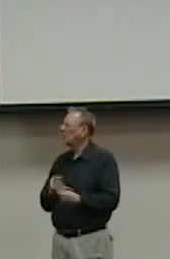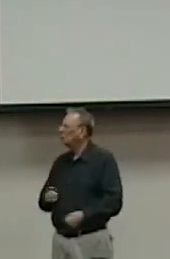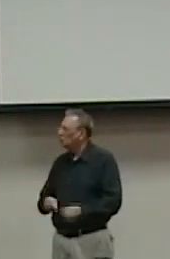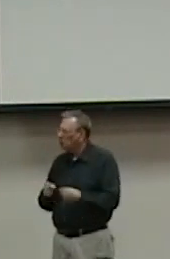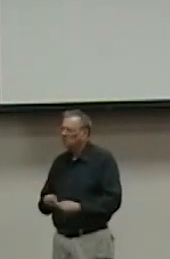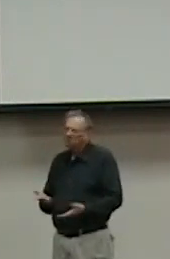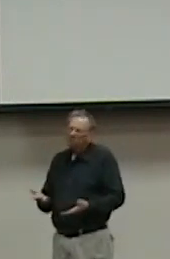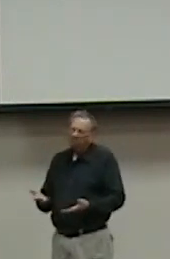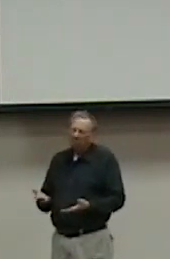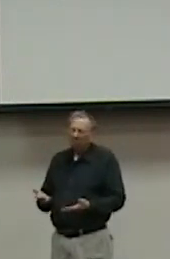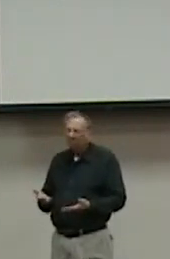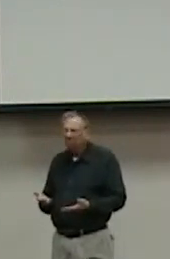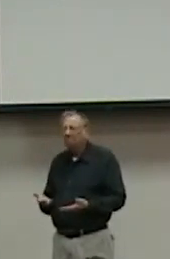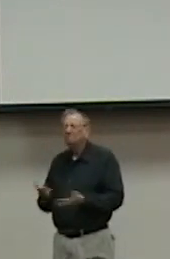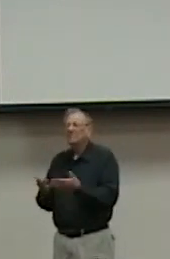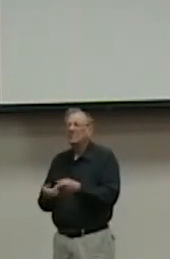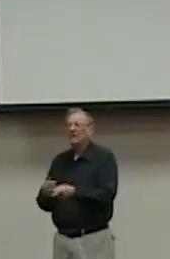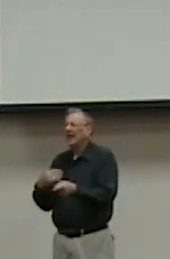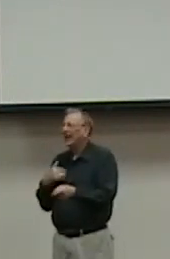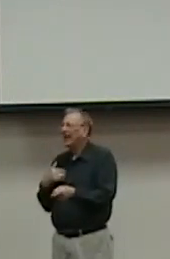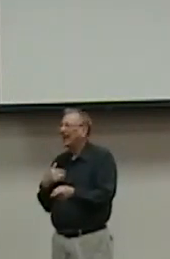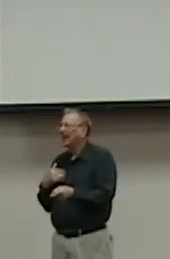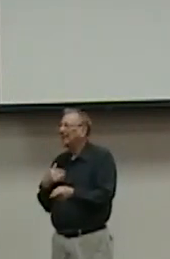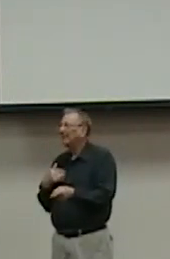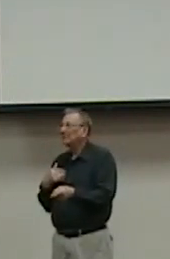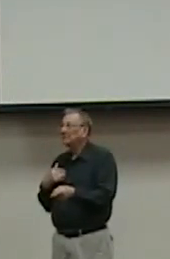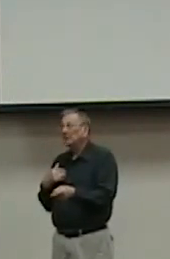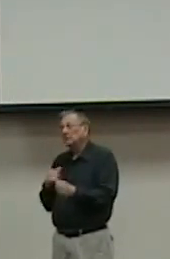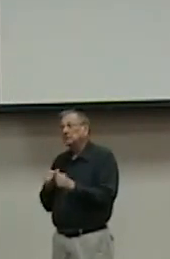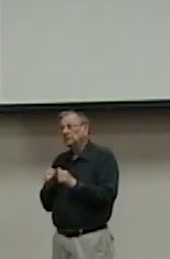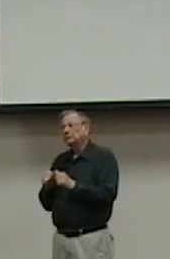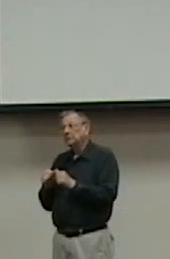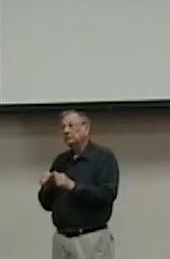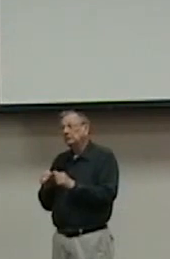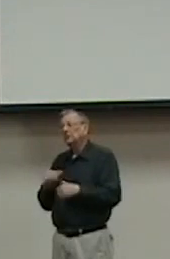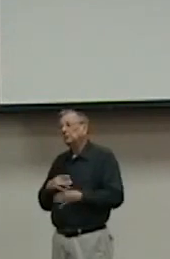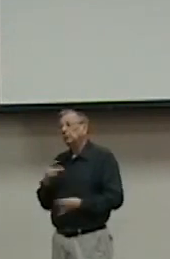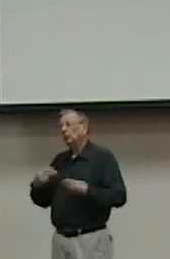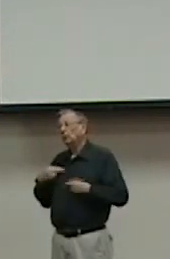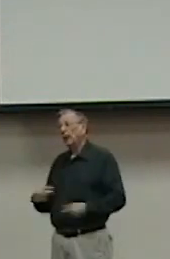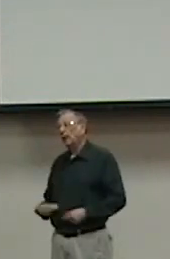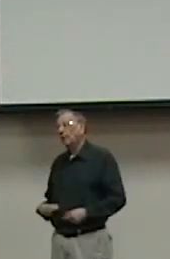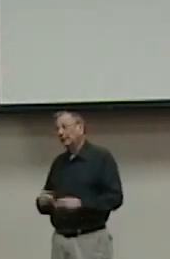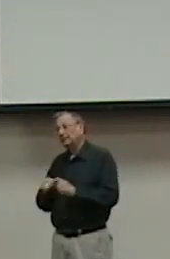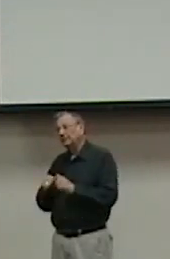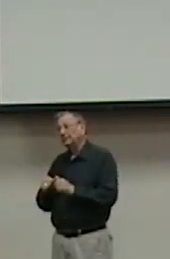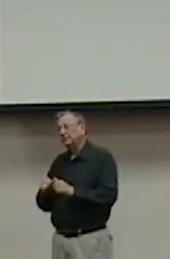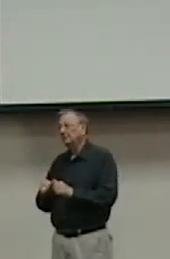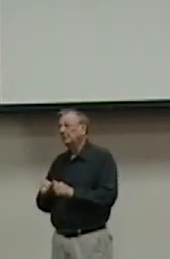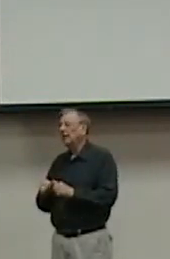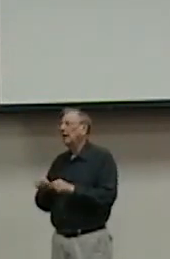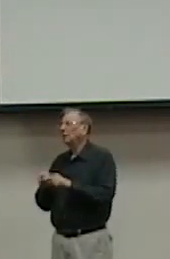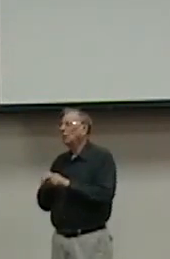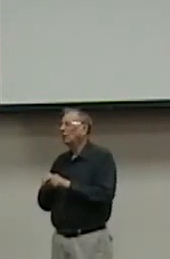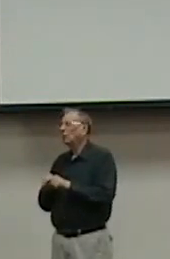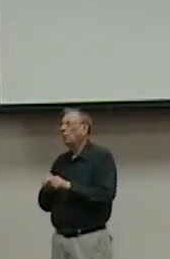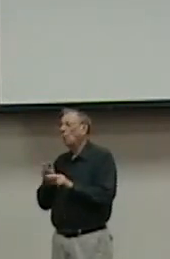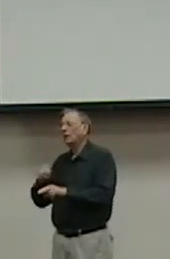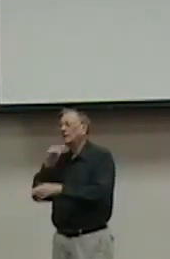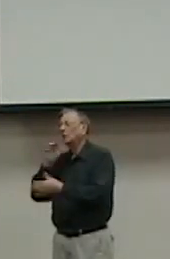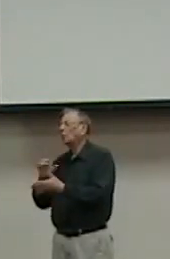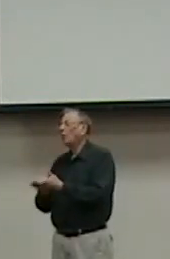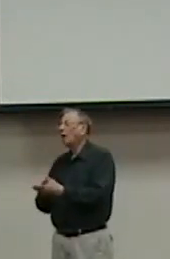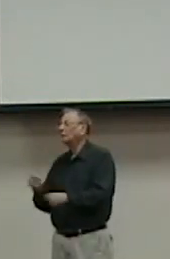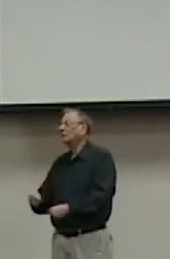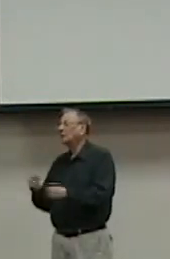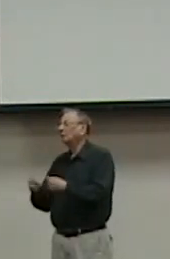struggles that he has had, he said, is just maintaining his spiritual health, as well as watching his wife struggle with